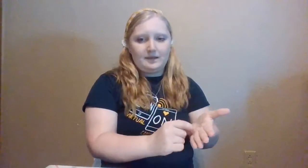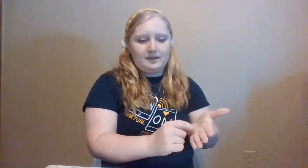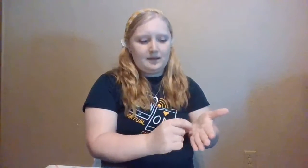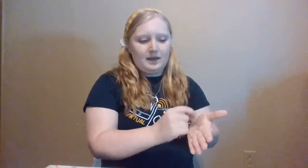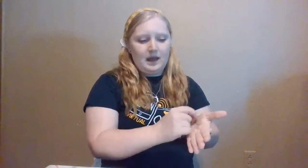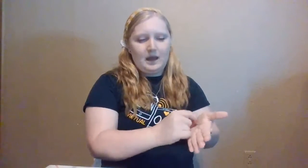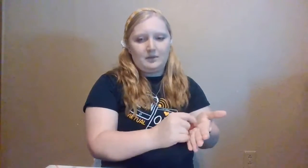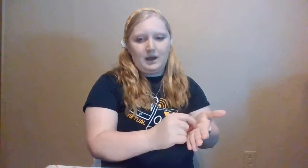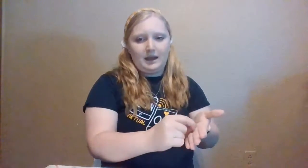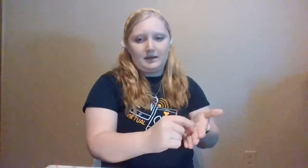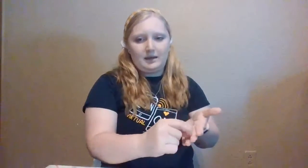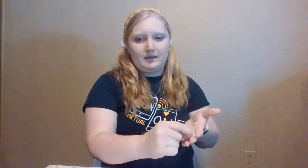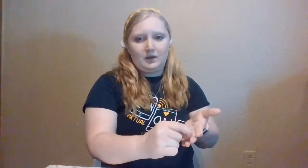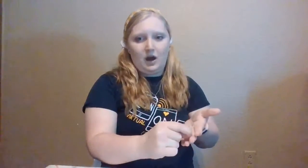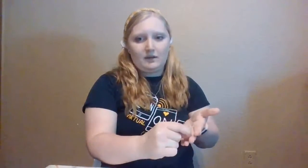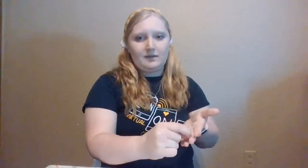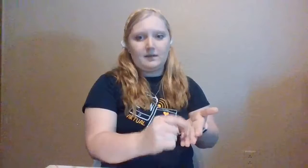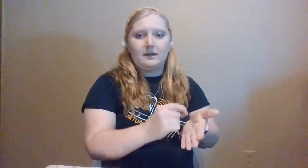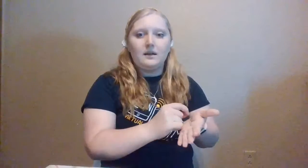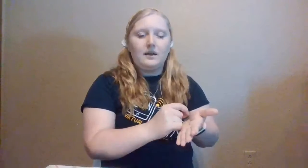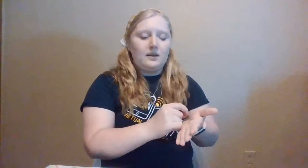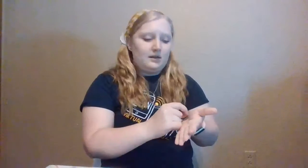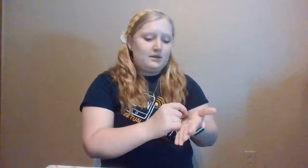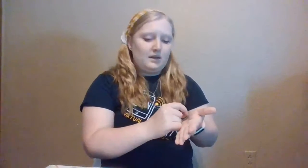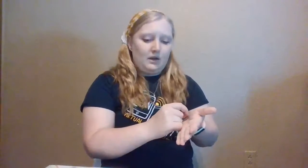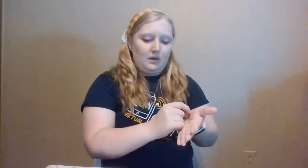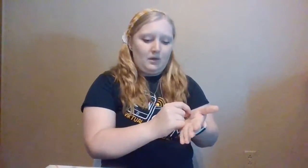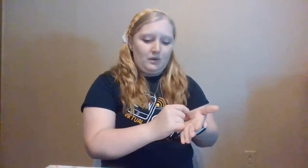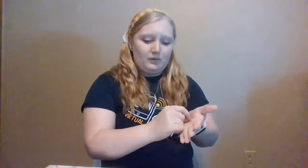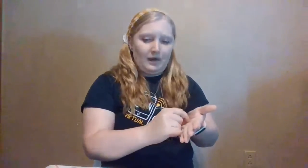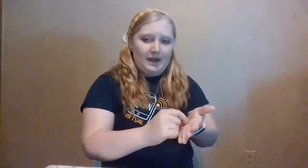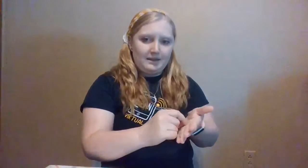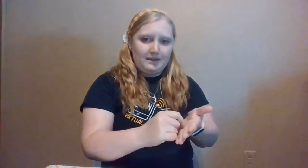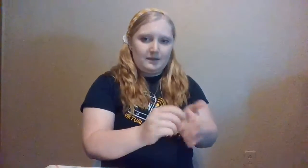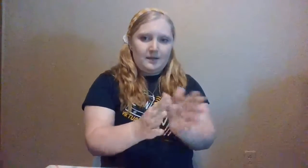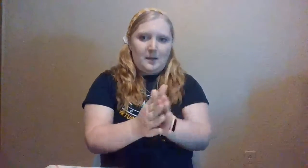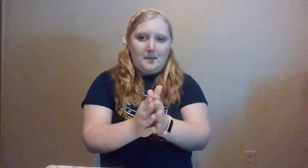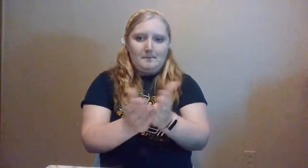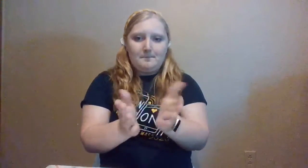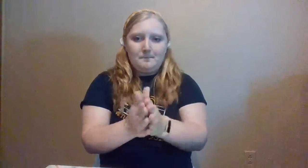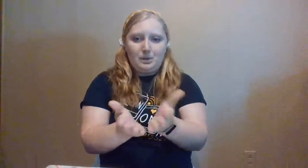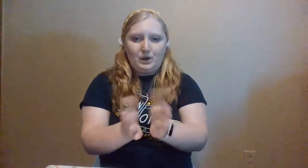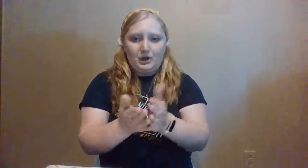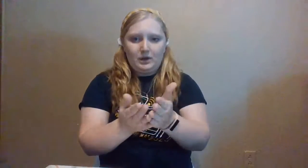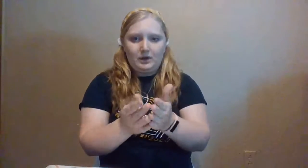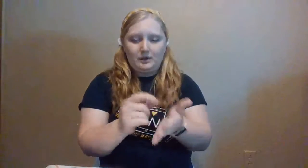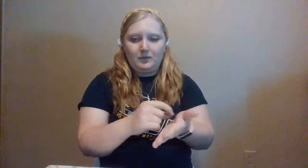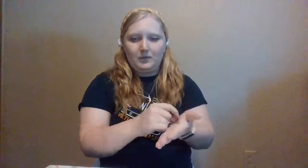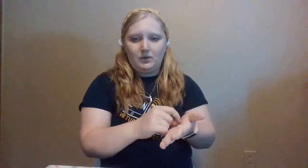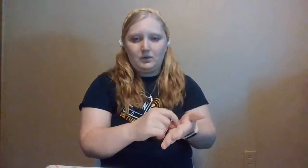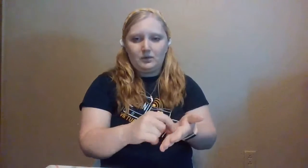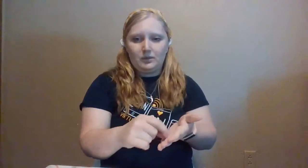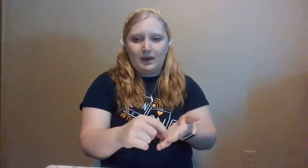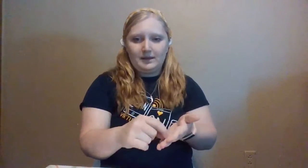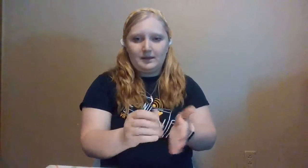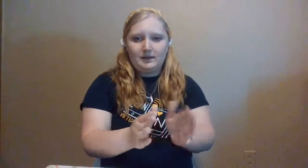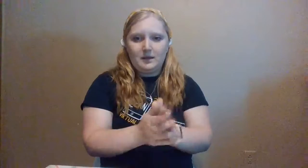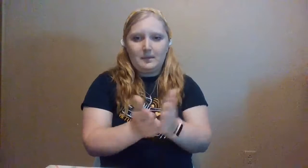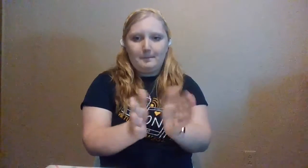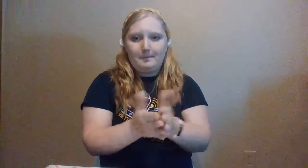this, and write is across. So write, book. Write,